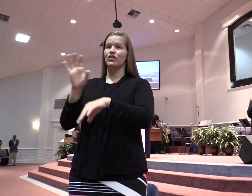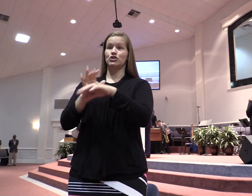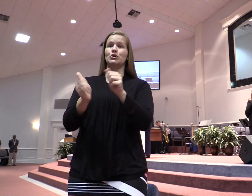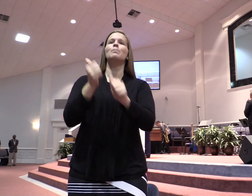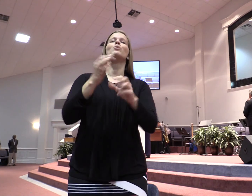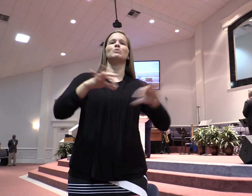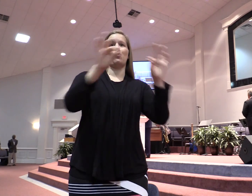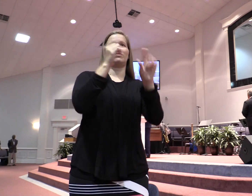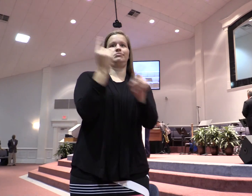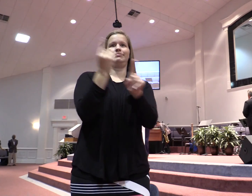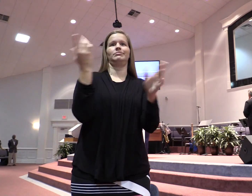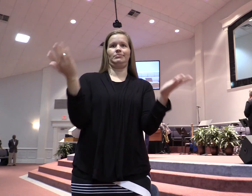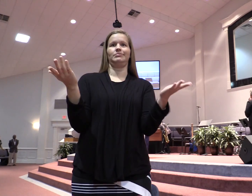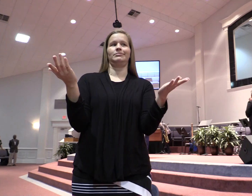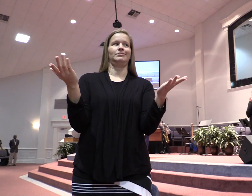Lord Jesus Christ.